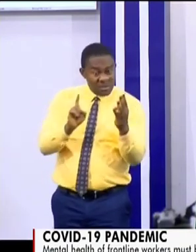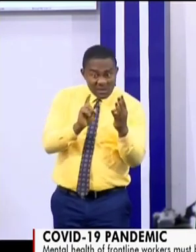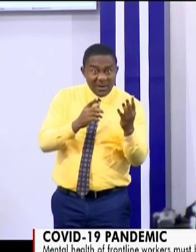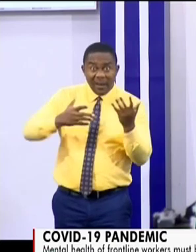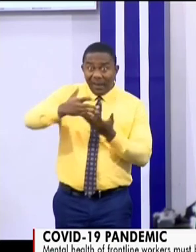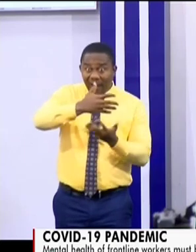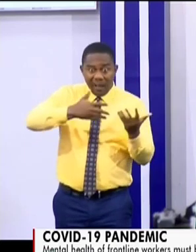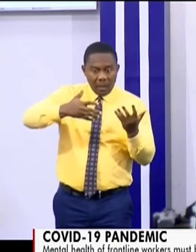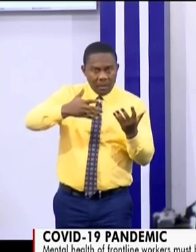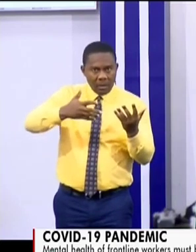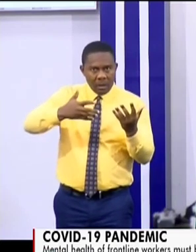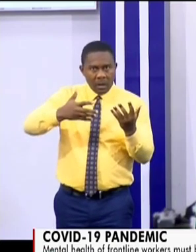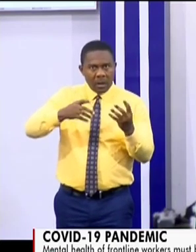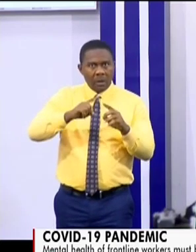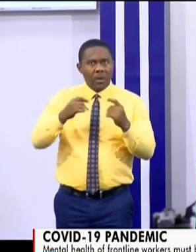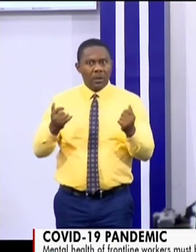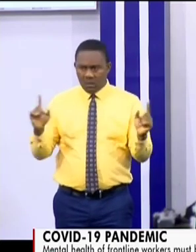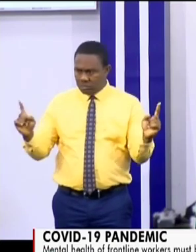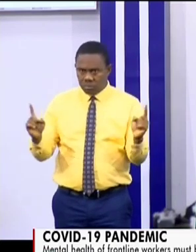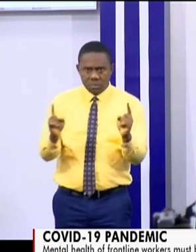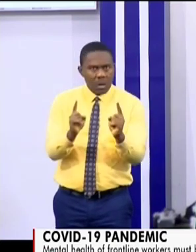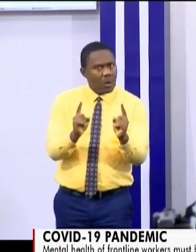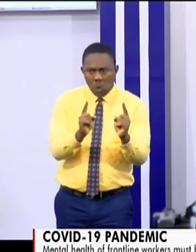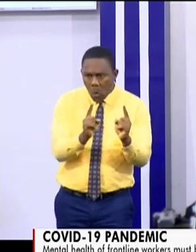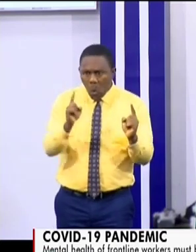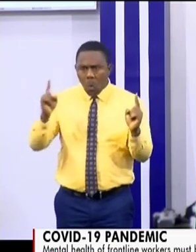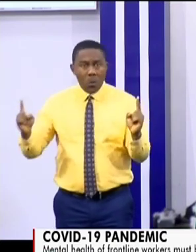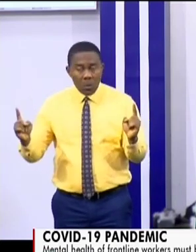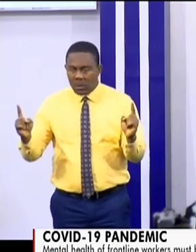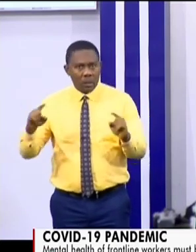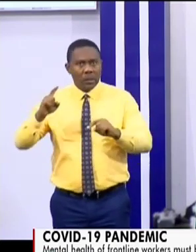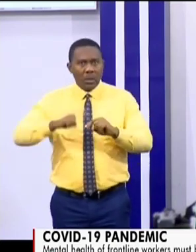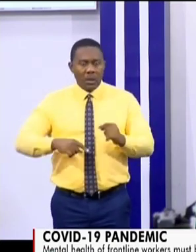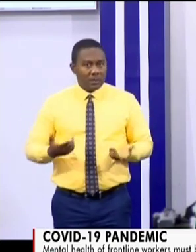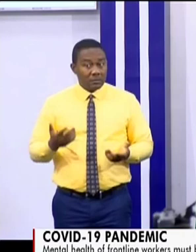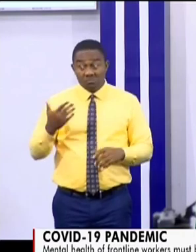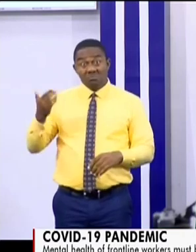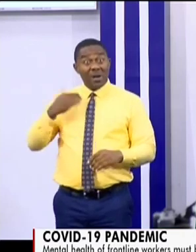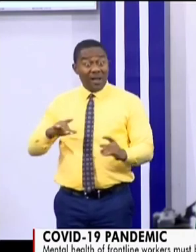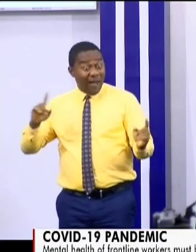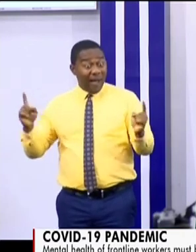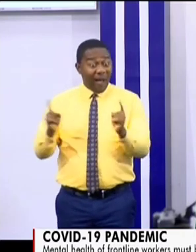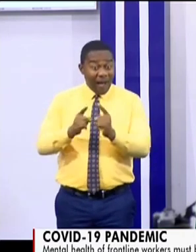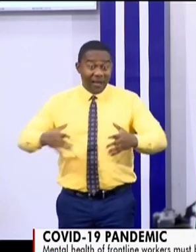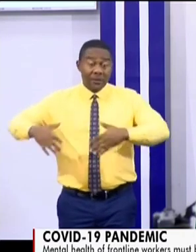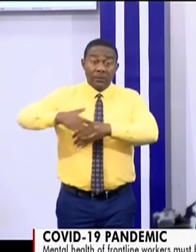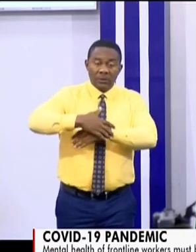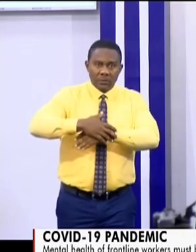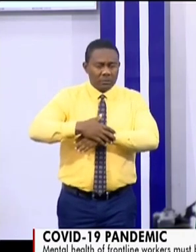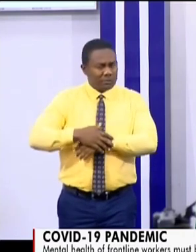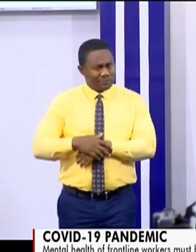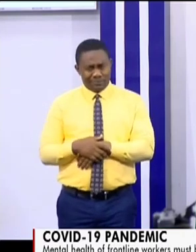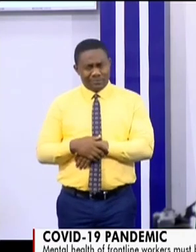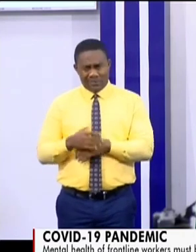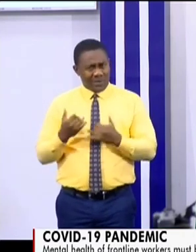barrier, social distancing or physical distancing. So we can't do things the way we used to. And that becomes a